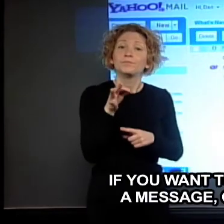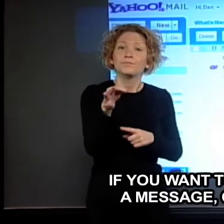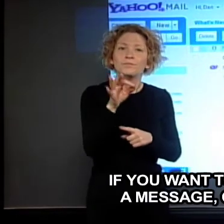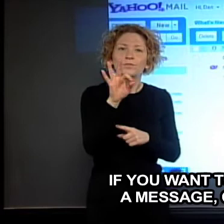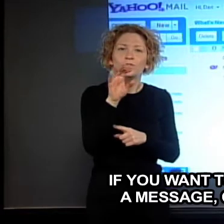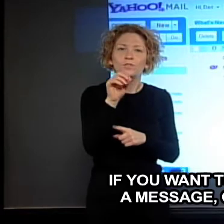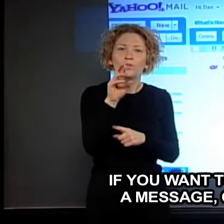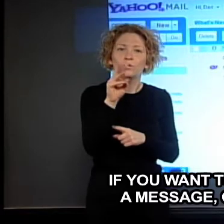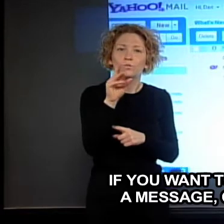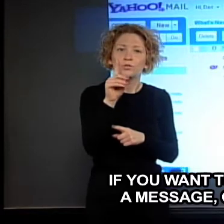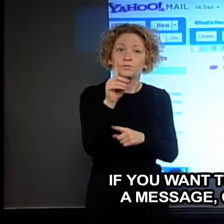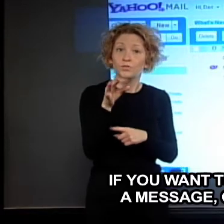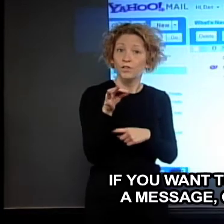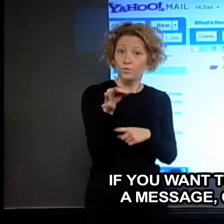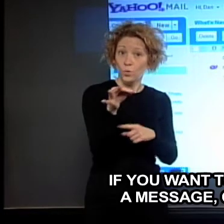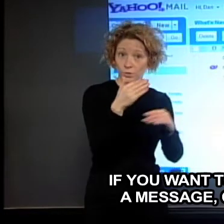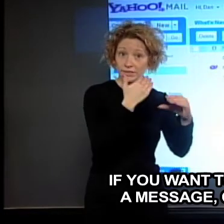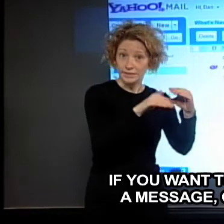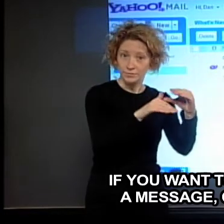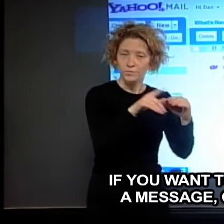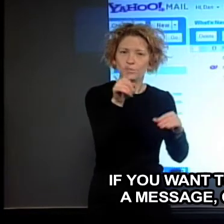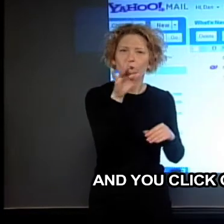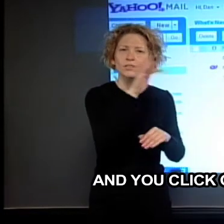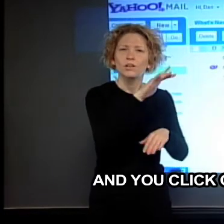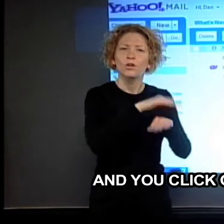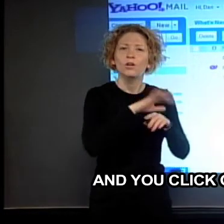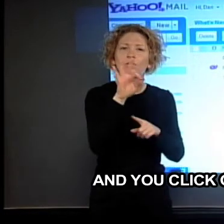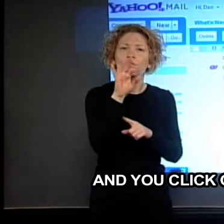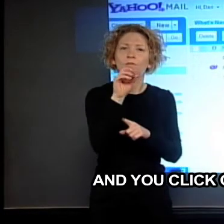If you want to forward a message, go ahead and you click on forward.